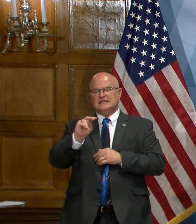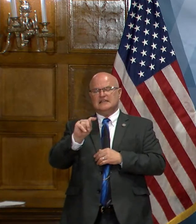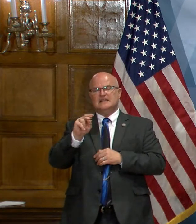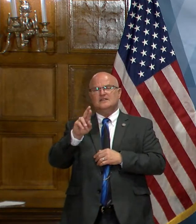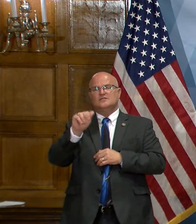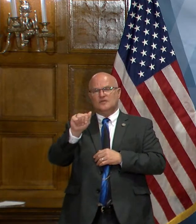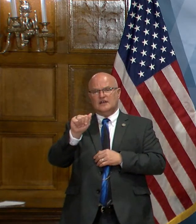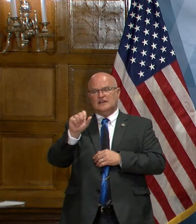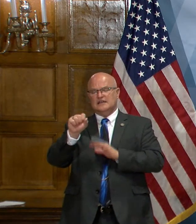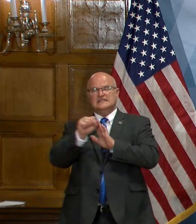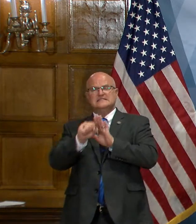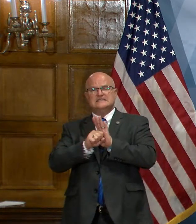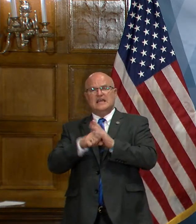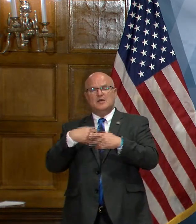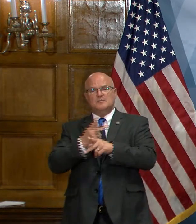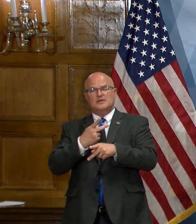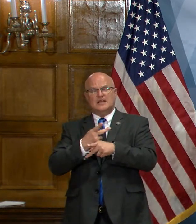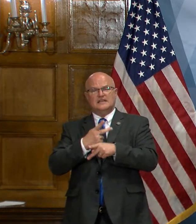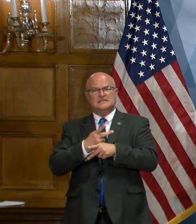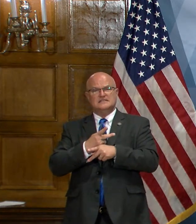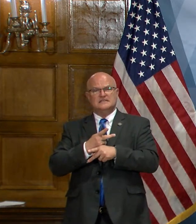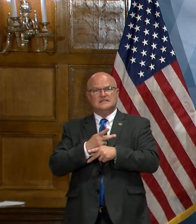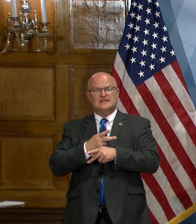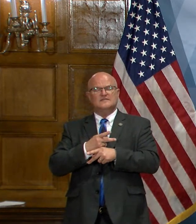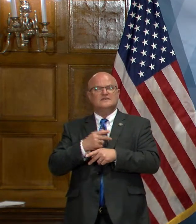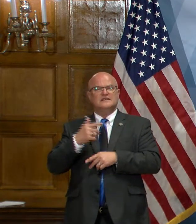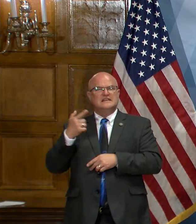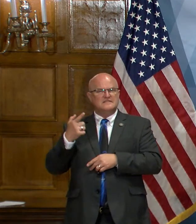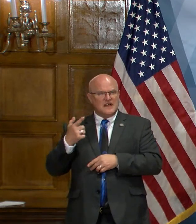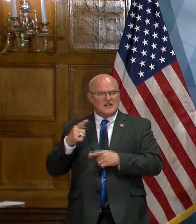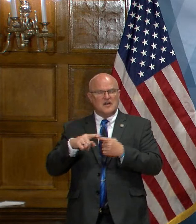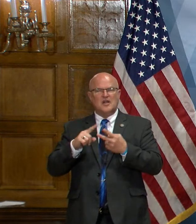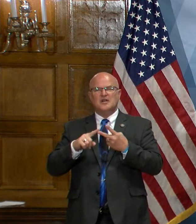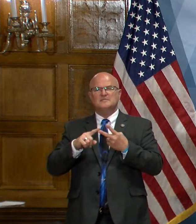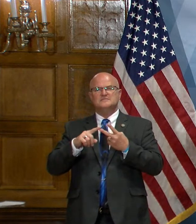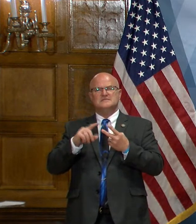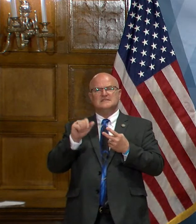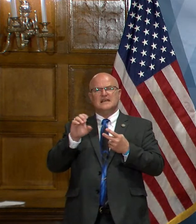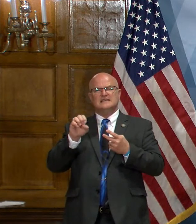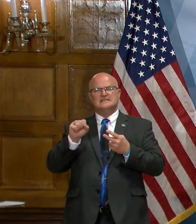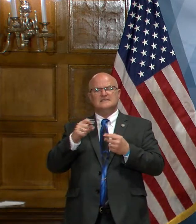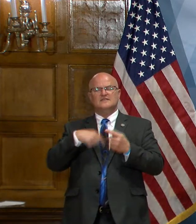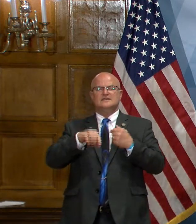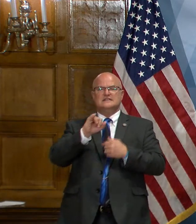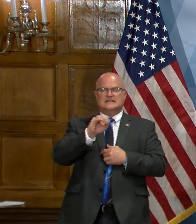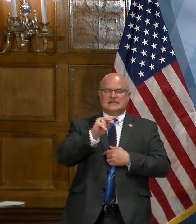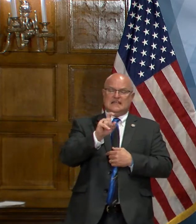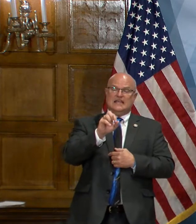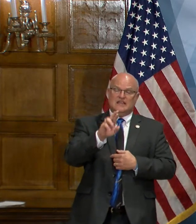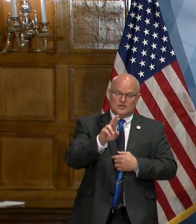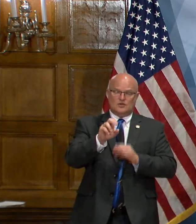intrastate production of accessories and firearms versus